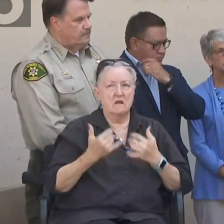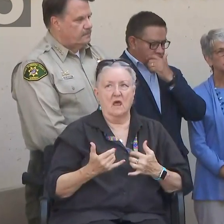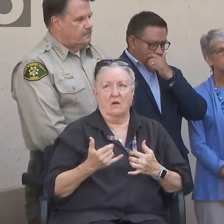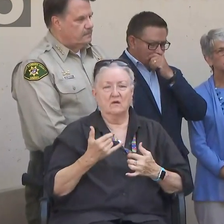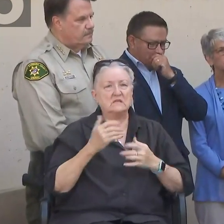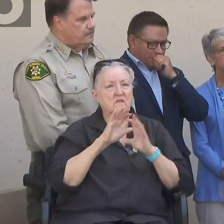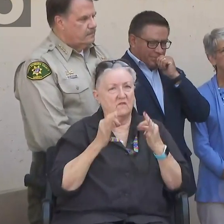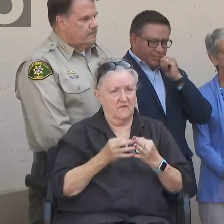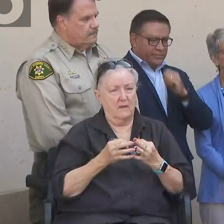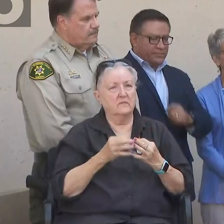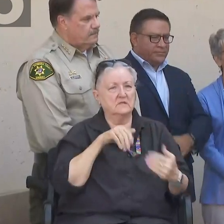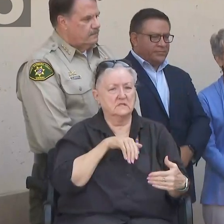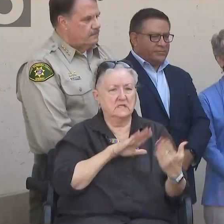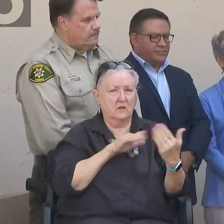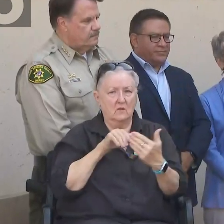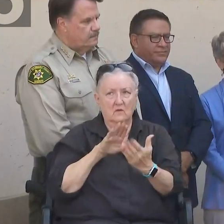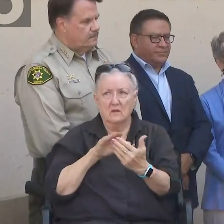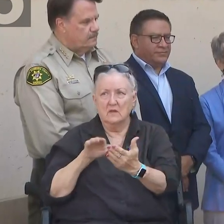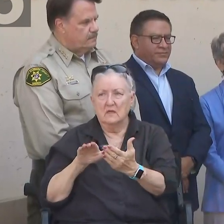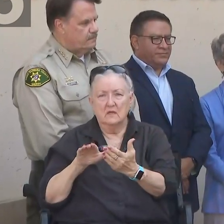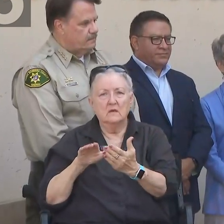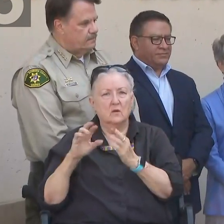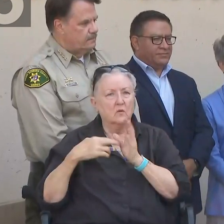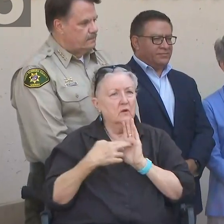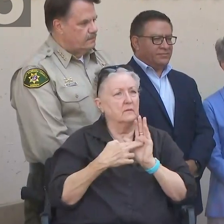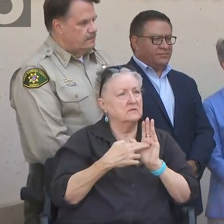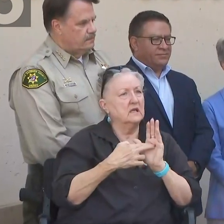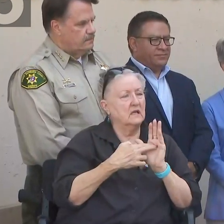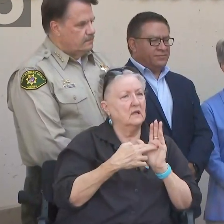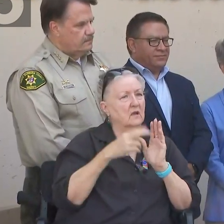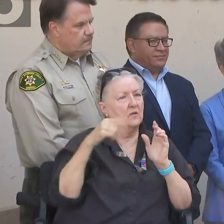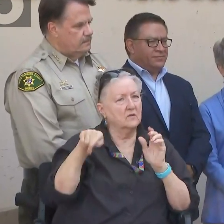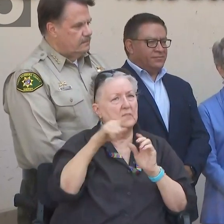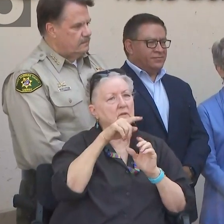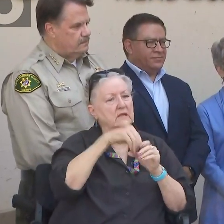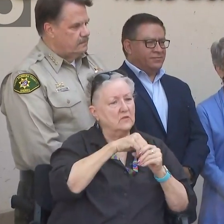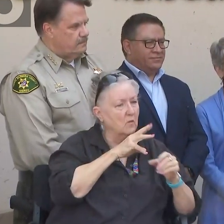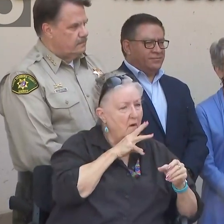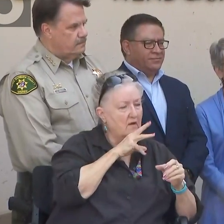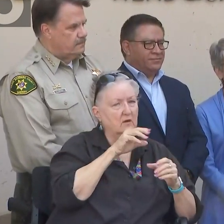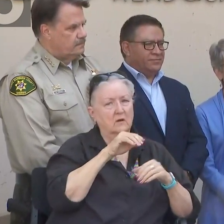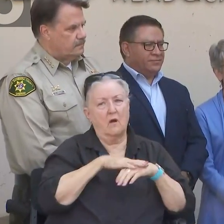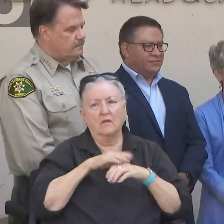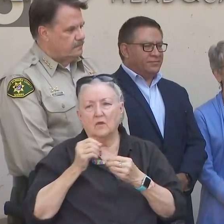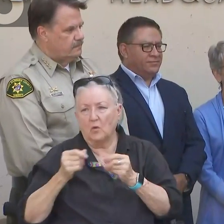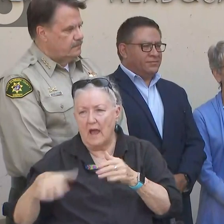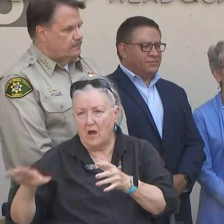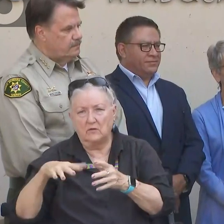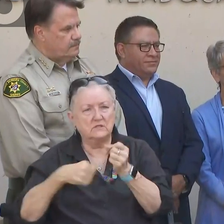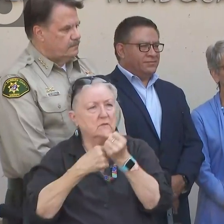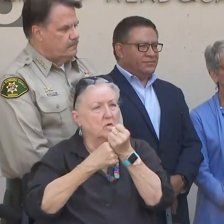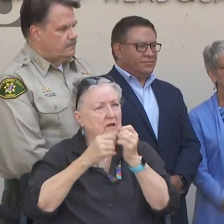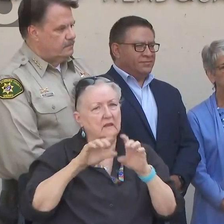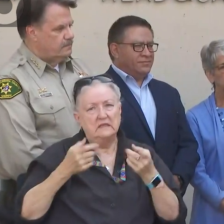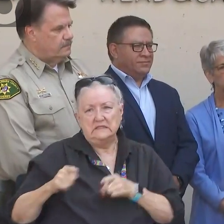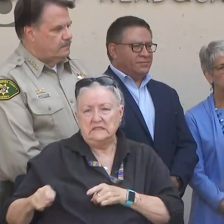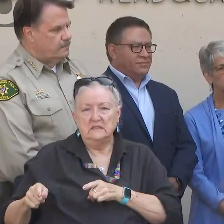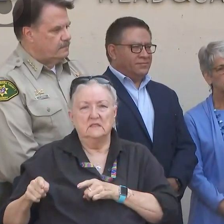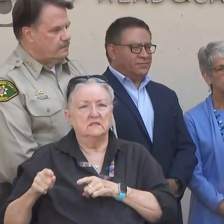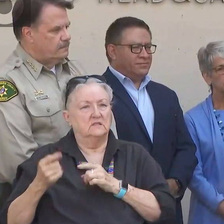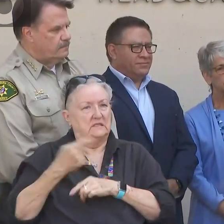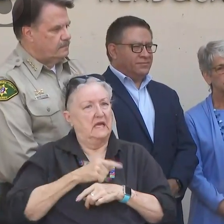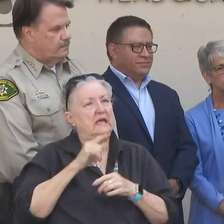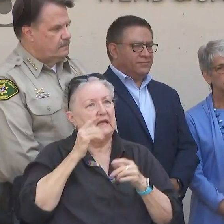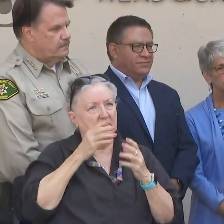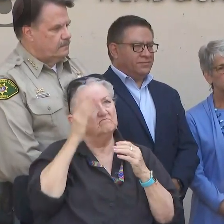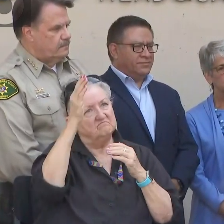the families deal with this. For representing those in the water and on the ground and those that are supporting this incident today and